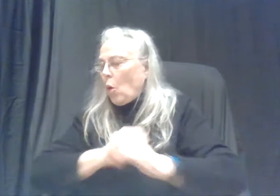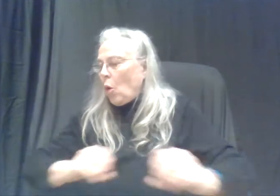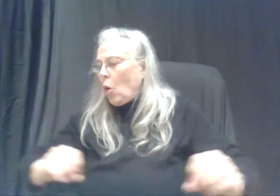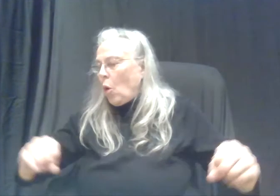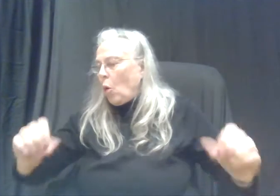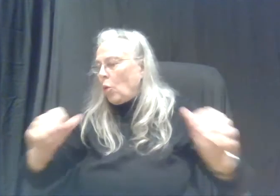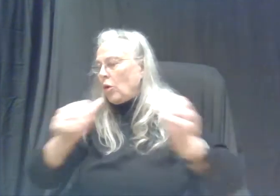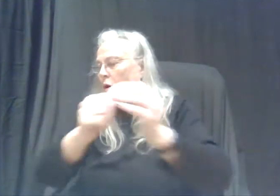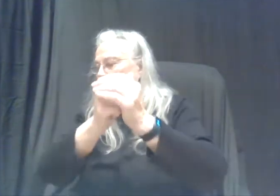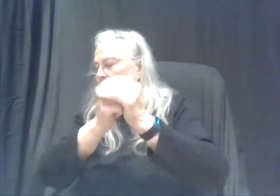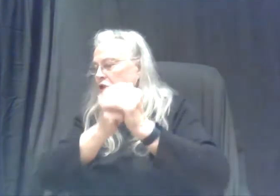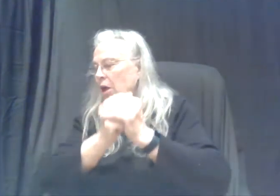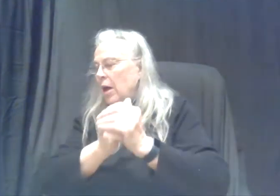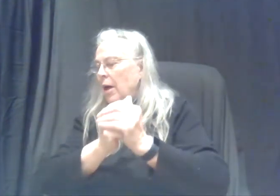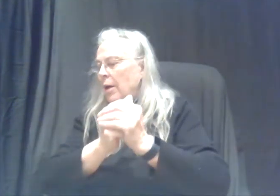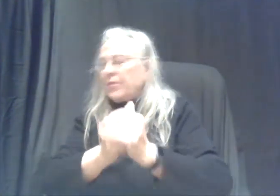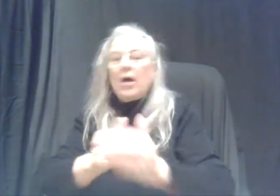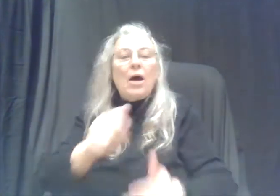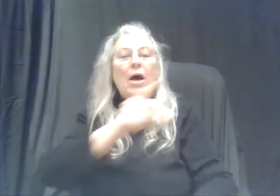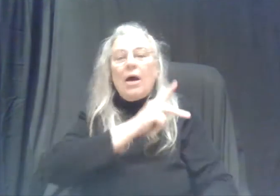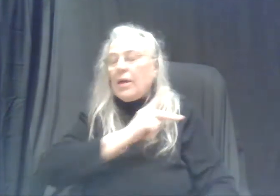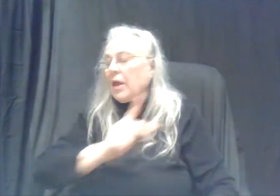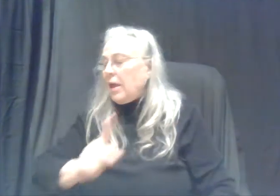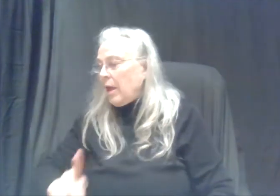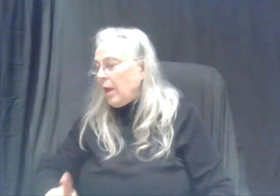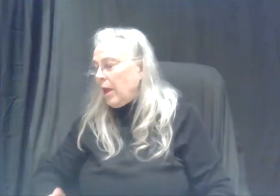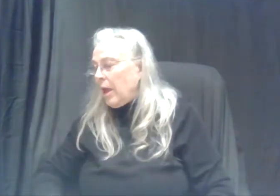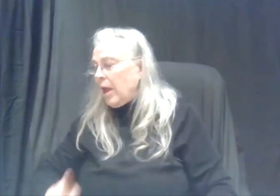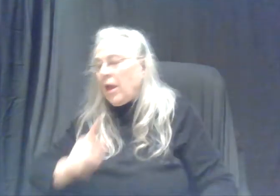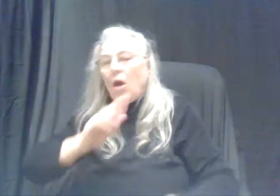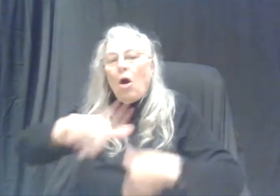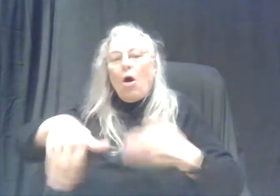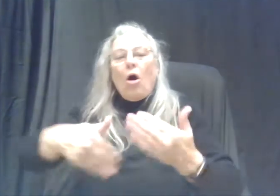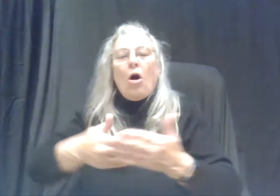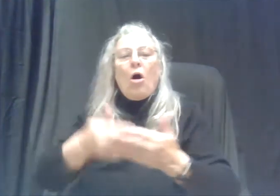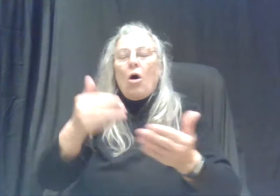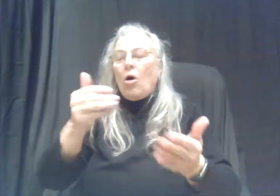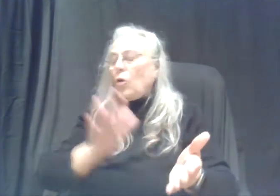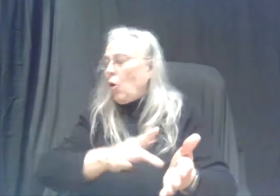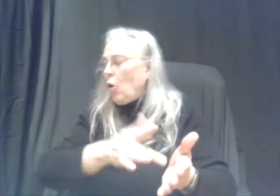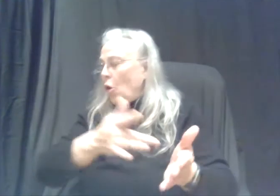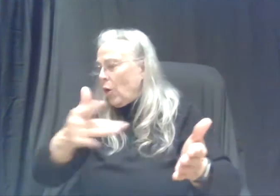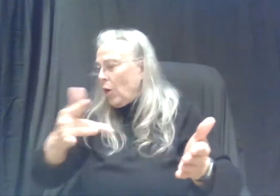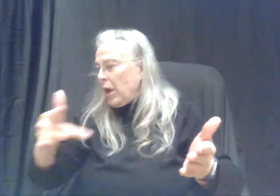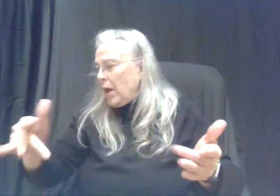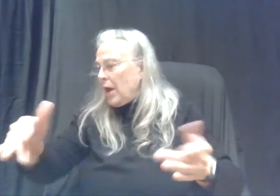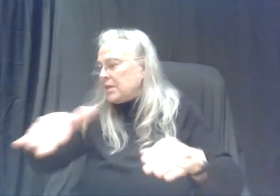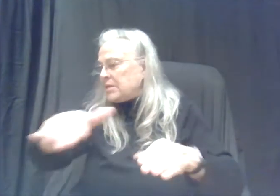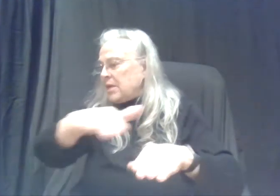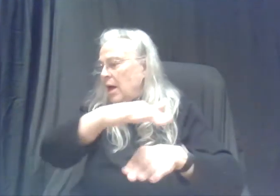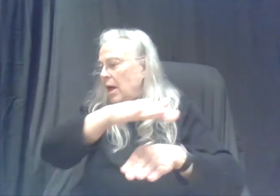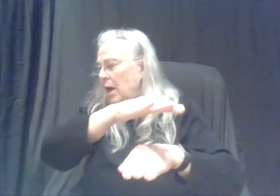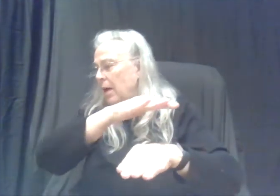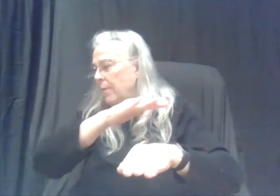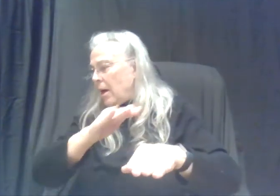Oh, worship the King, all glorious